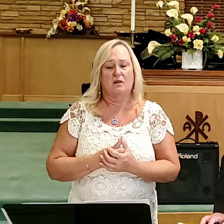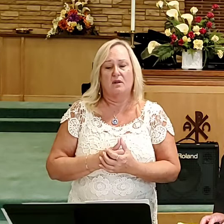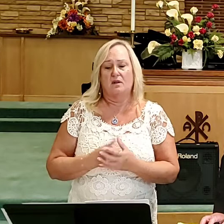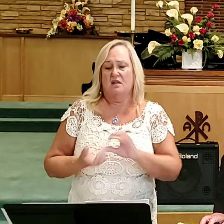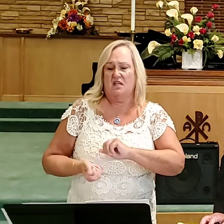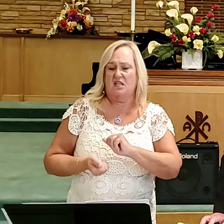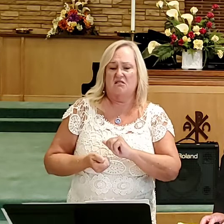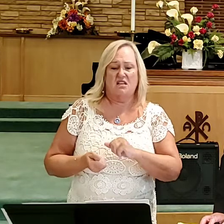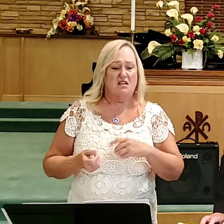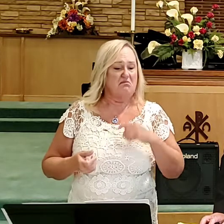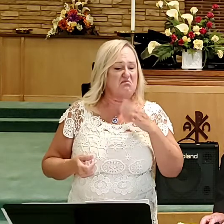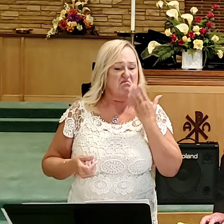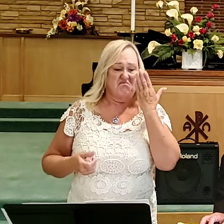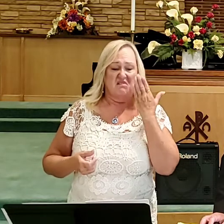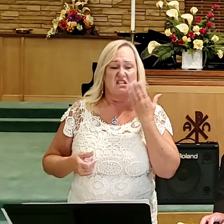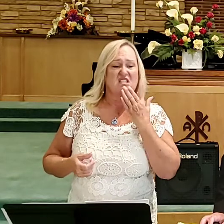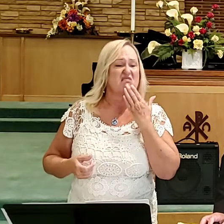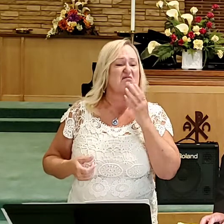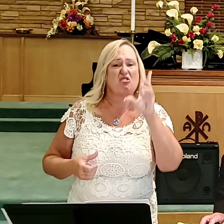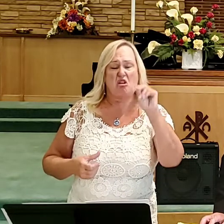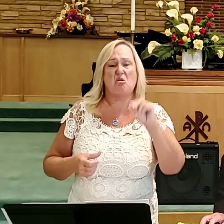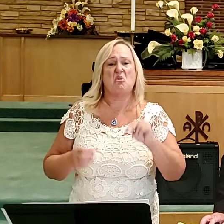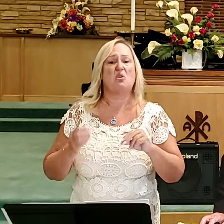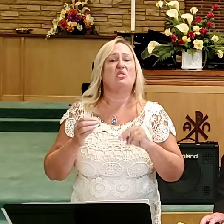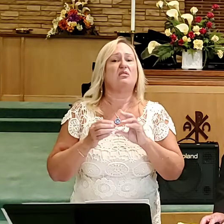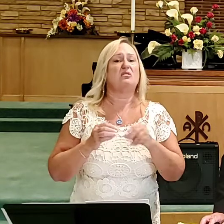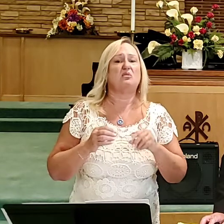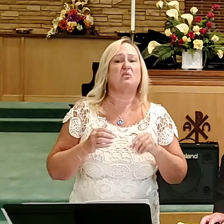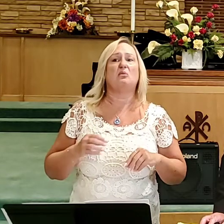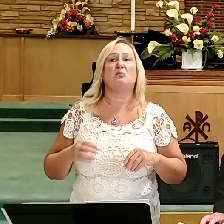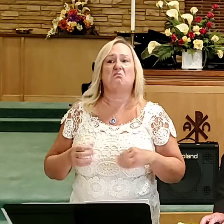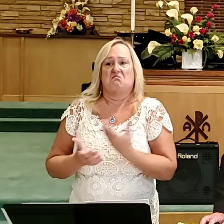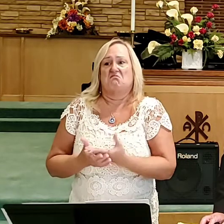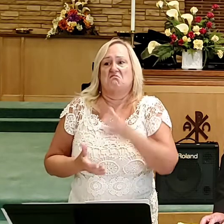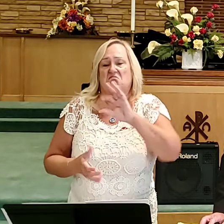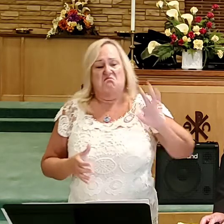He turned down ill-gotten material prosperity and power,